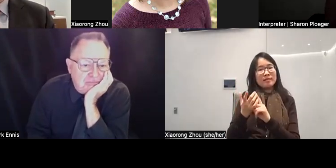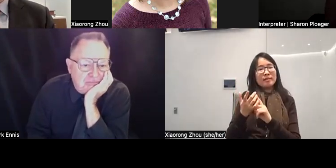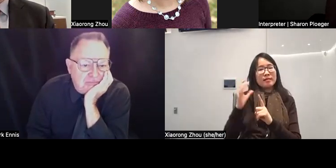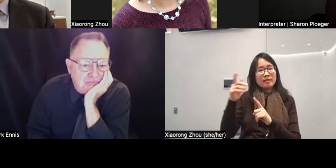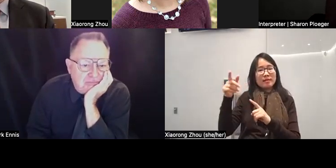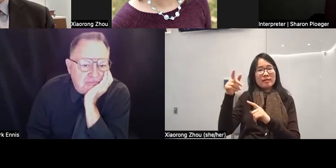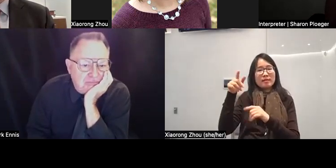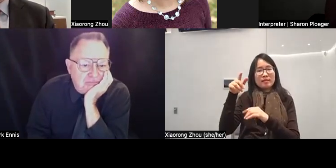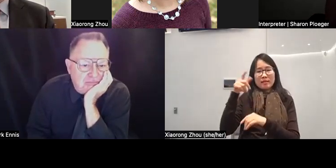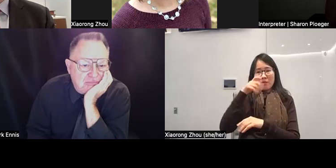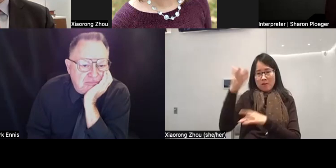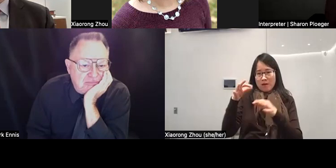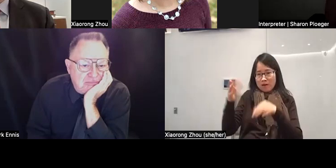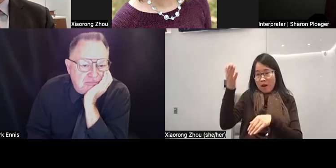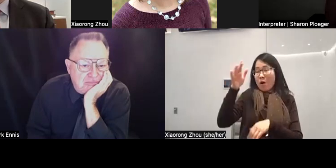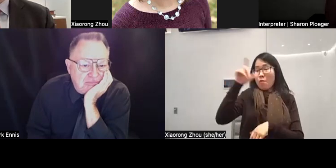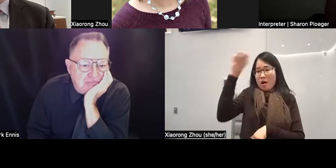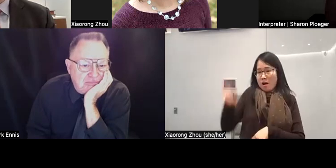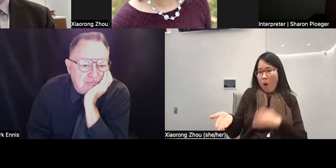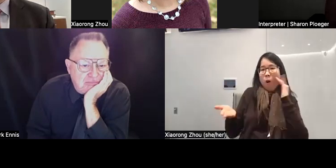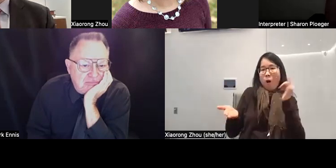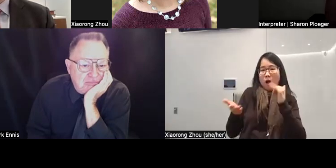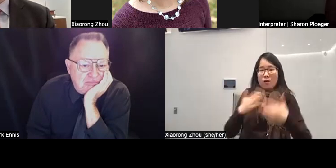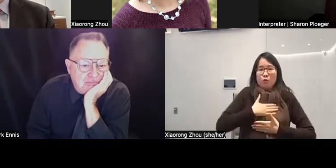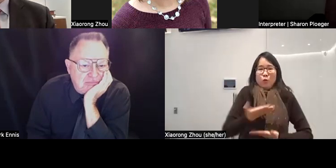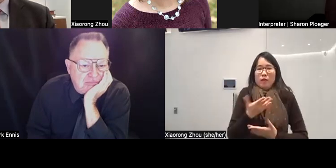Hearing people who understand deaf culture